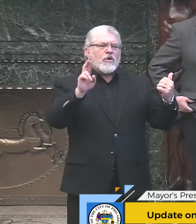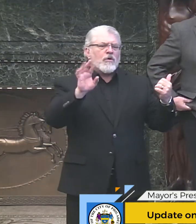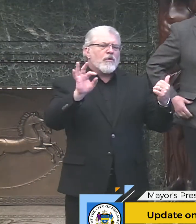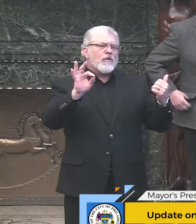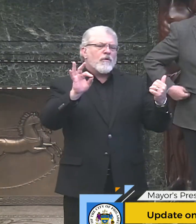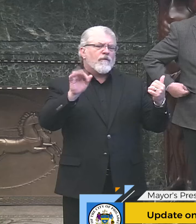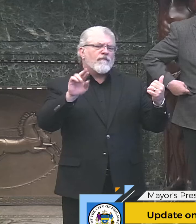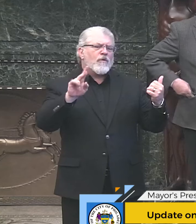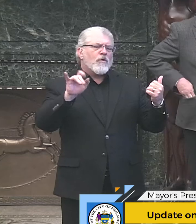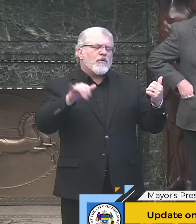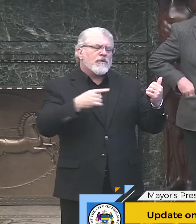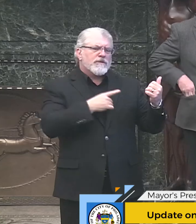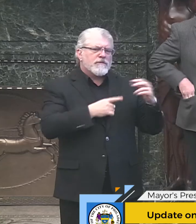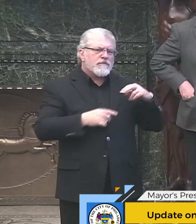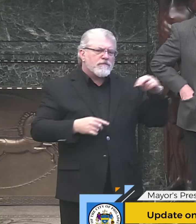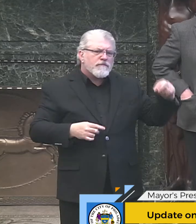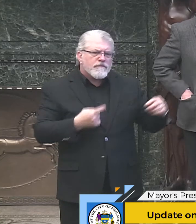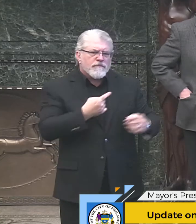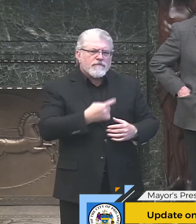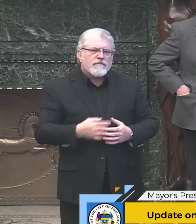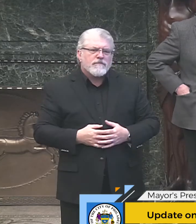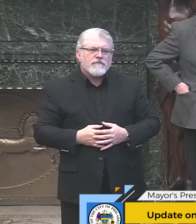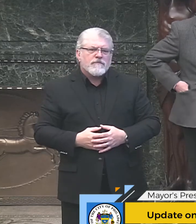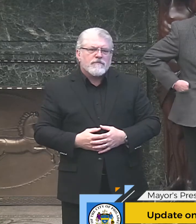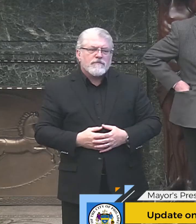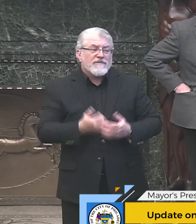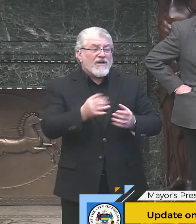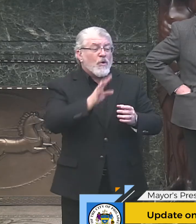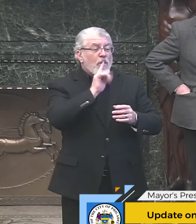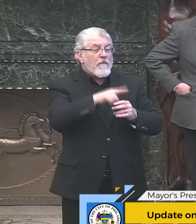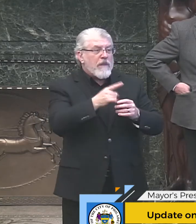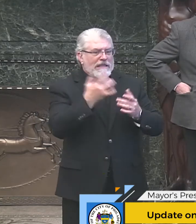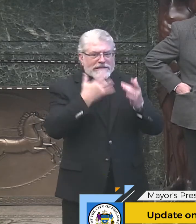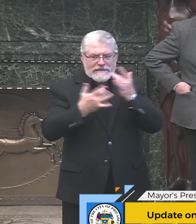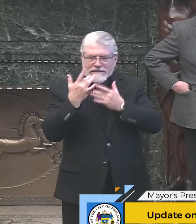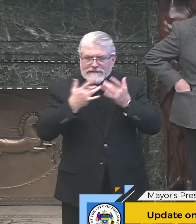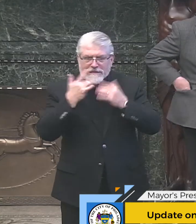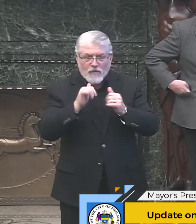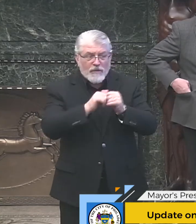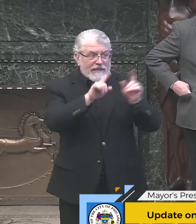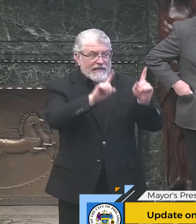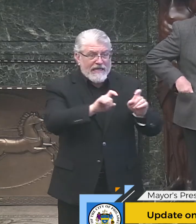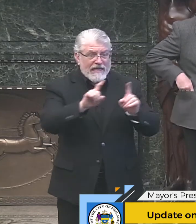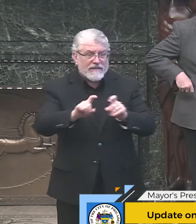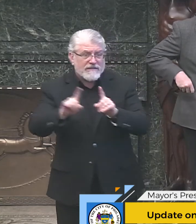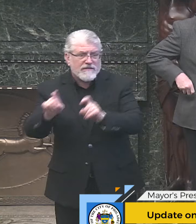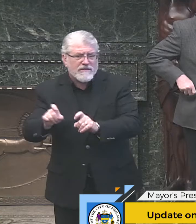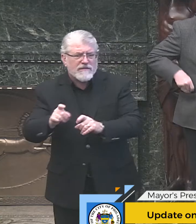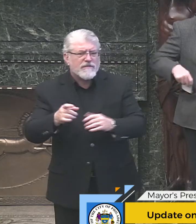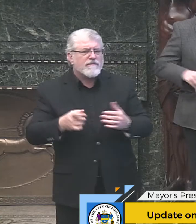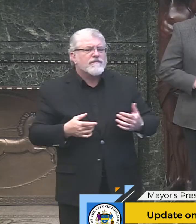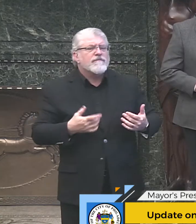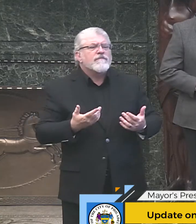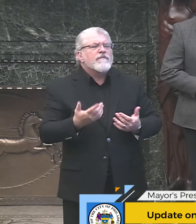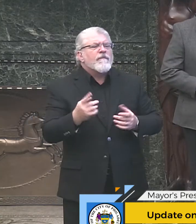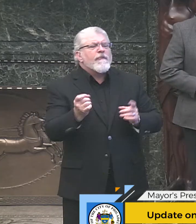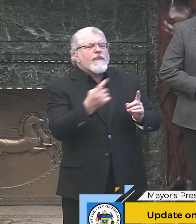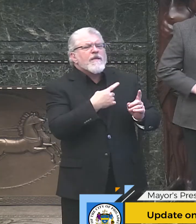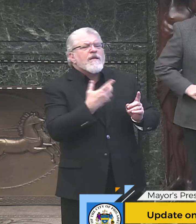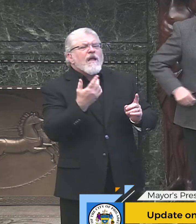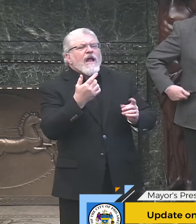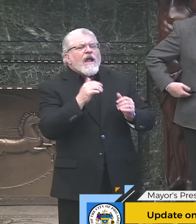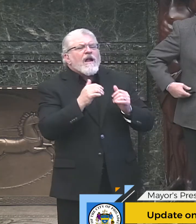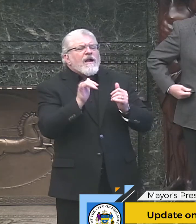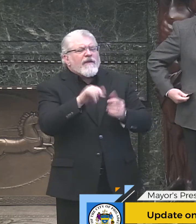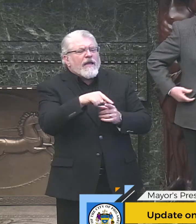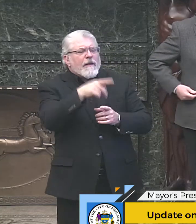describe a little bit more in terms of how PPEs relate to that? Is part